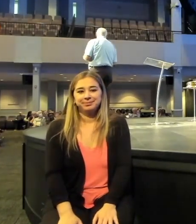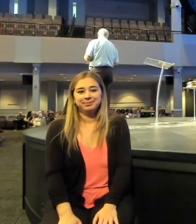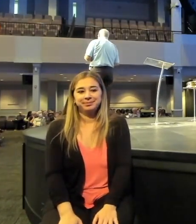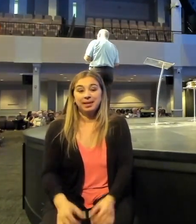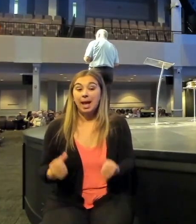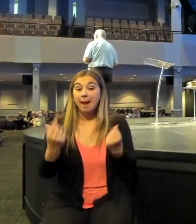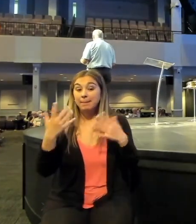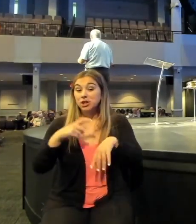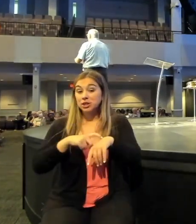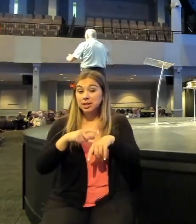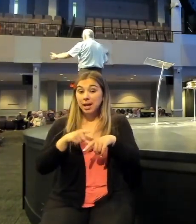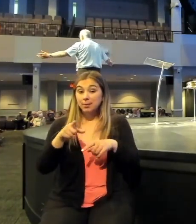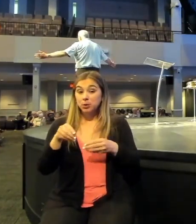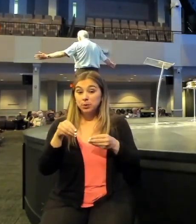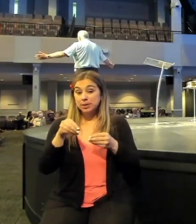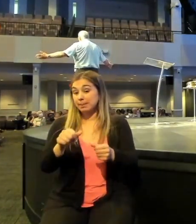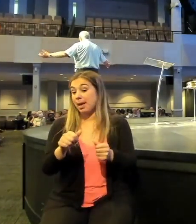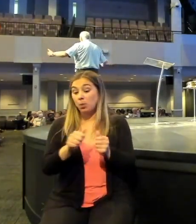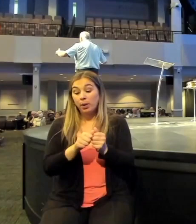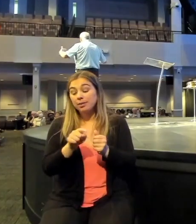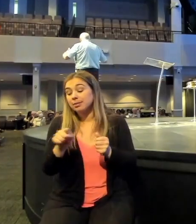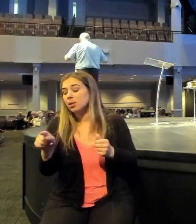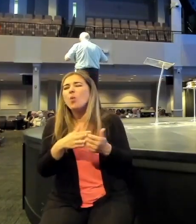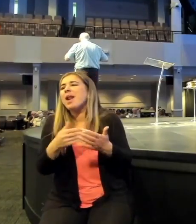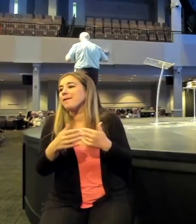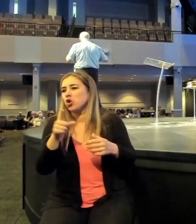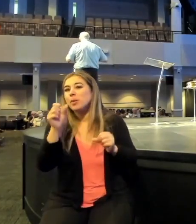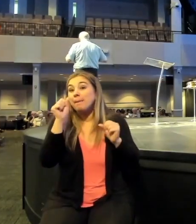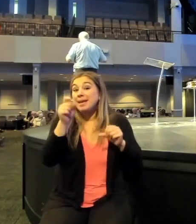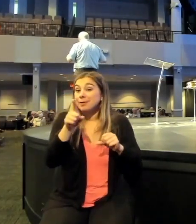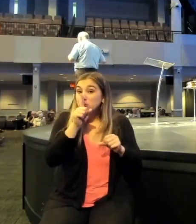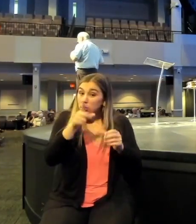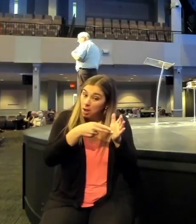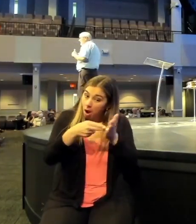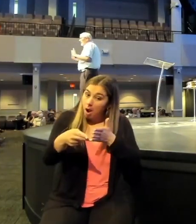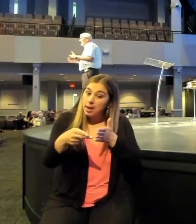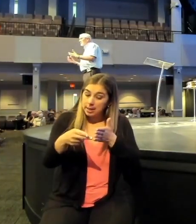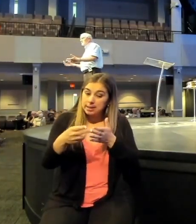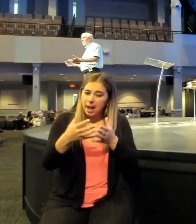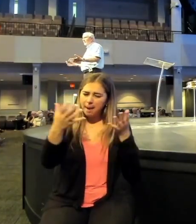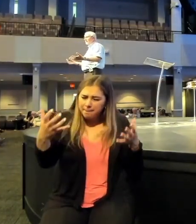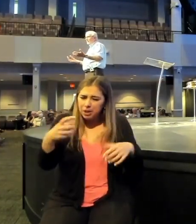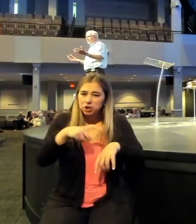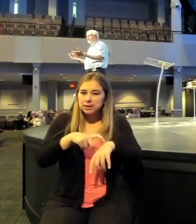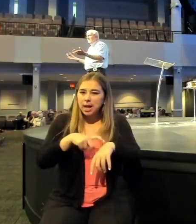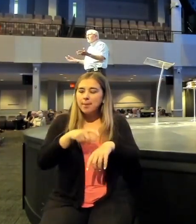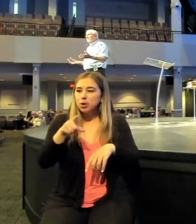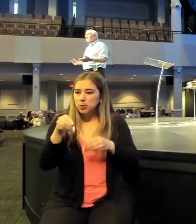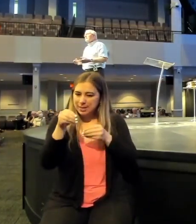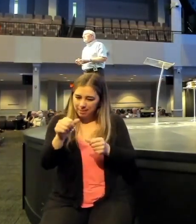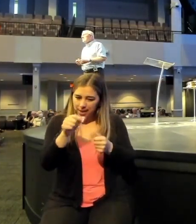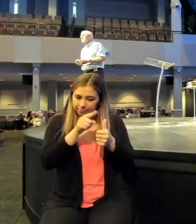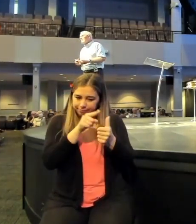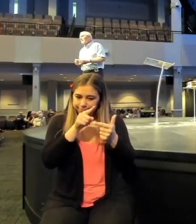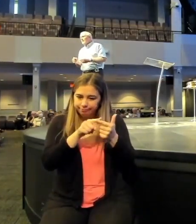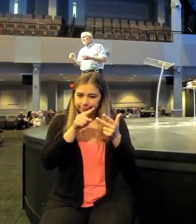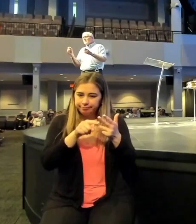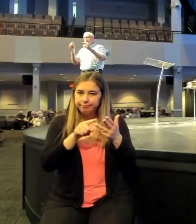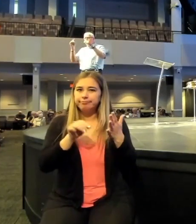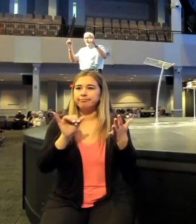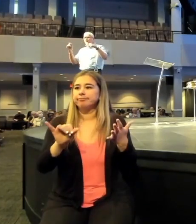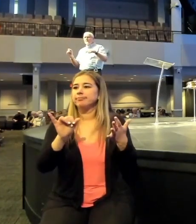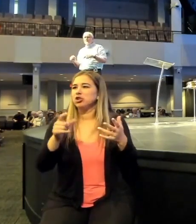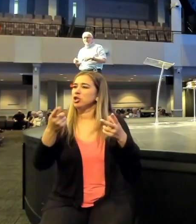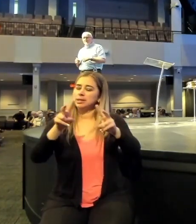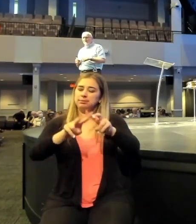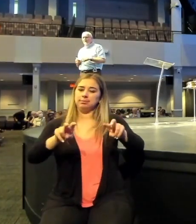How much time you spent, fill in the blank, okay? You'll be amazed if you're honest with yourself, how much time you spent on those different things. And so just